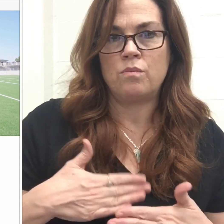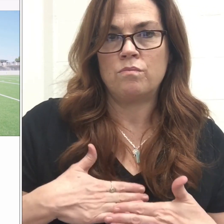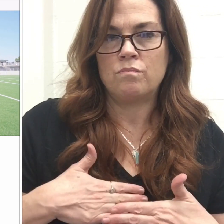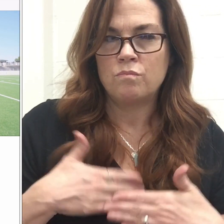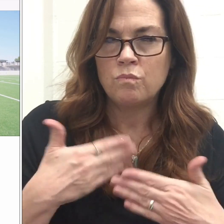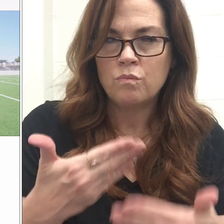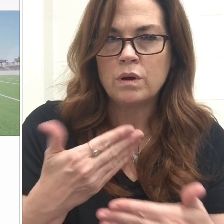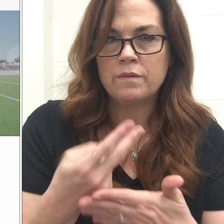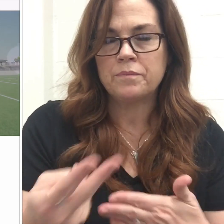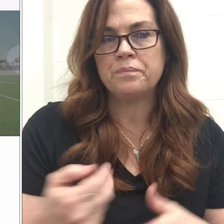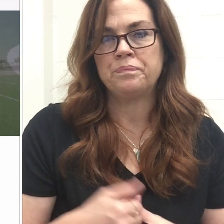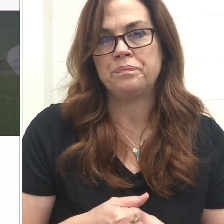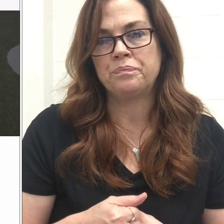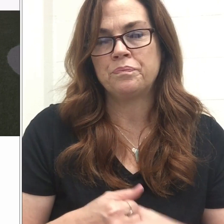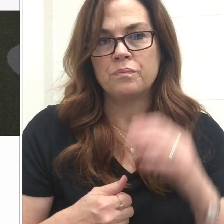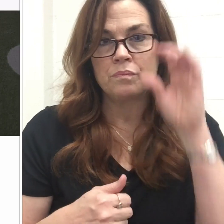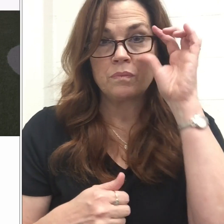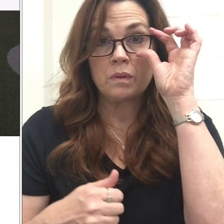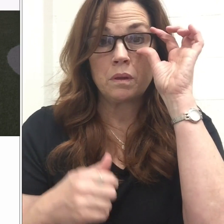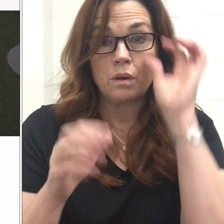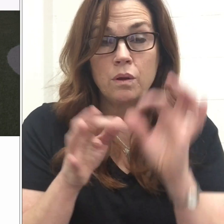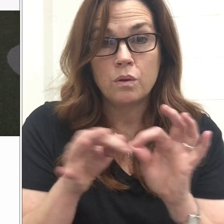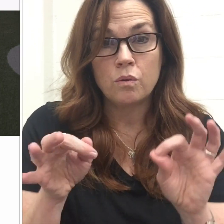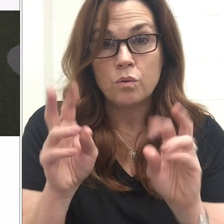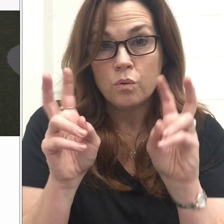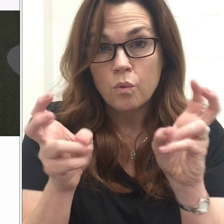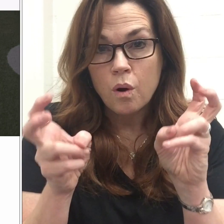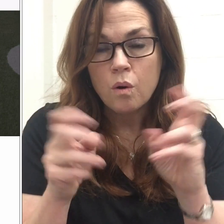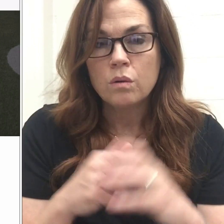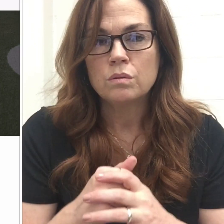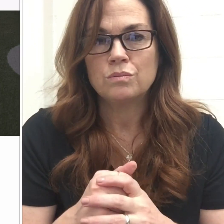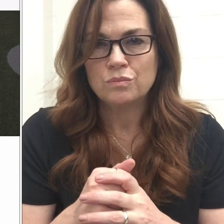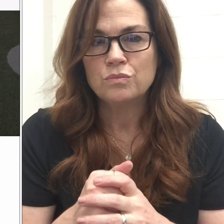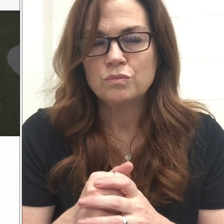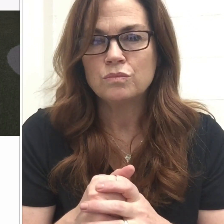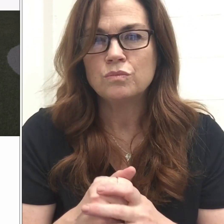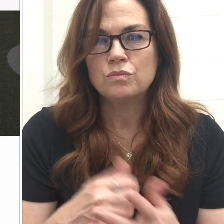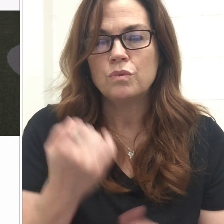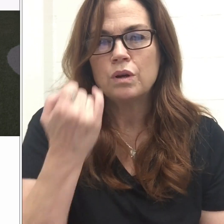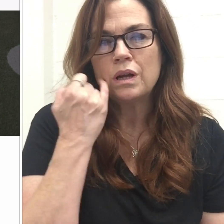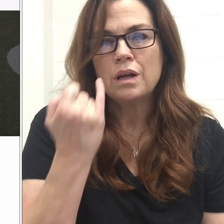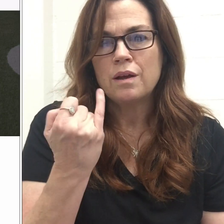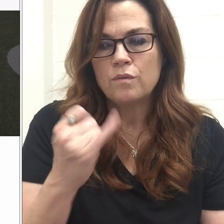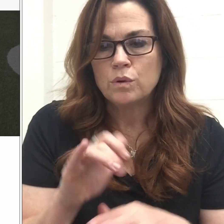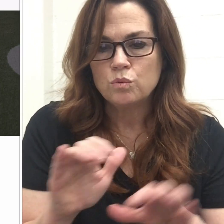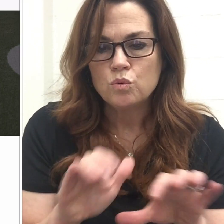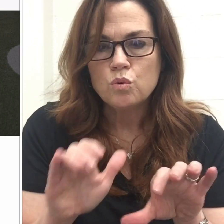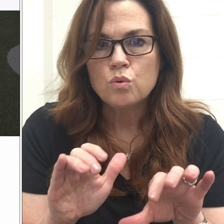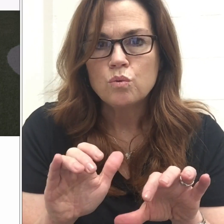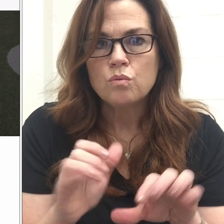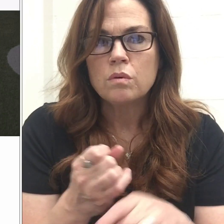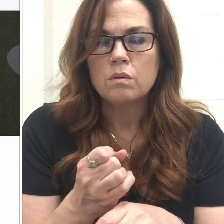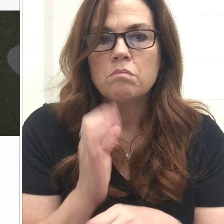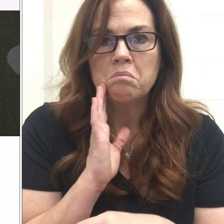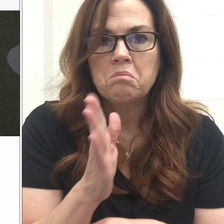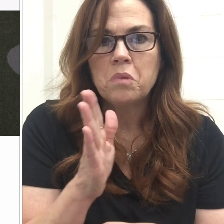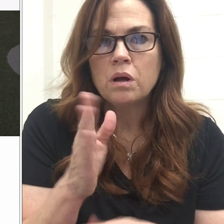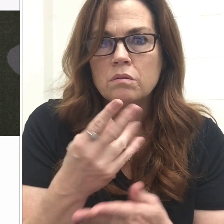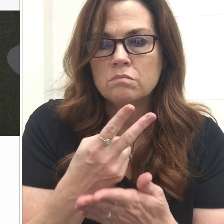Coach John Wooden. He says, mistakes come from doing, but so does